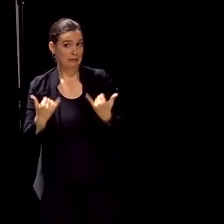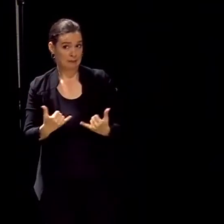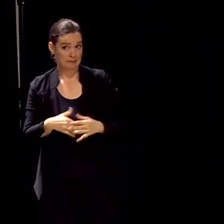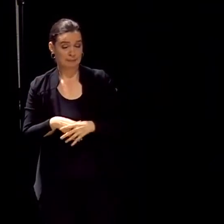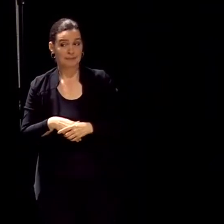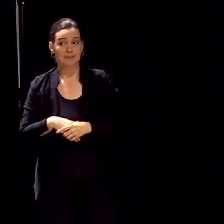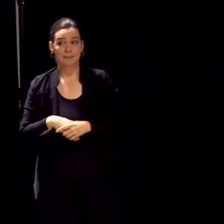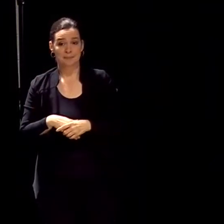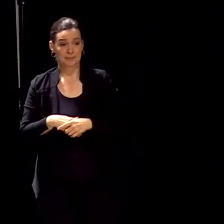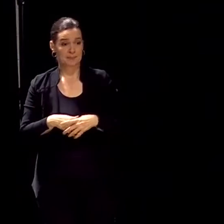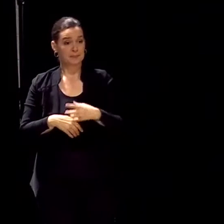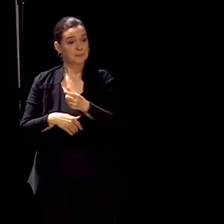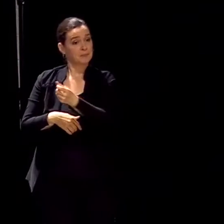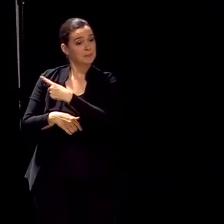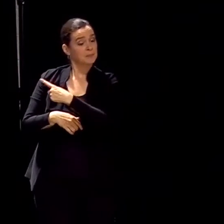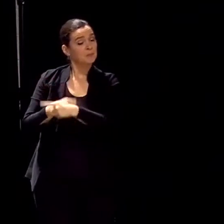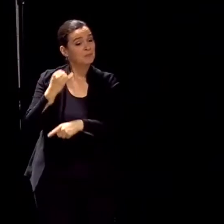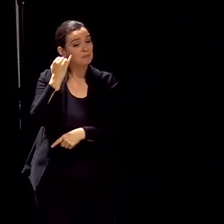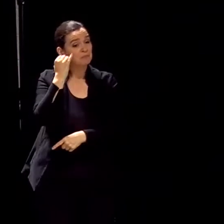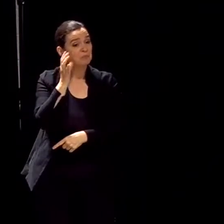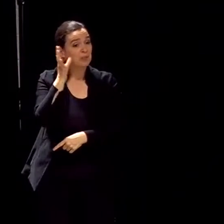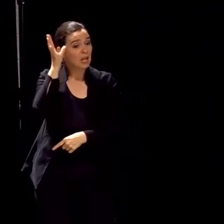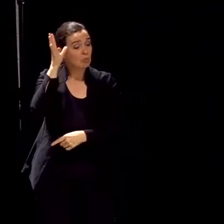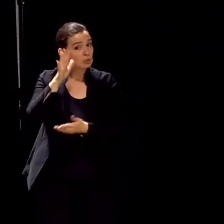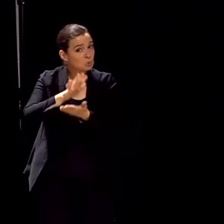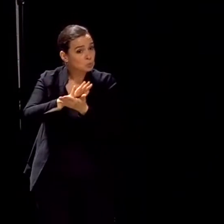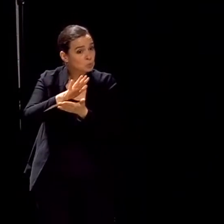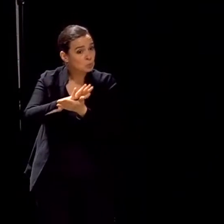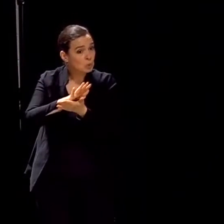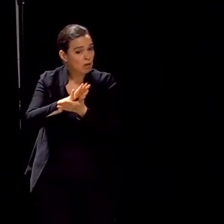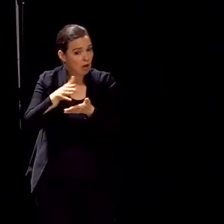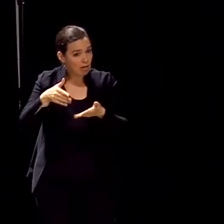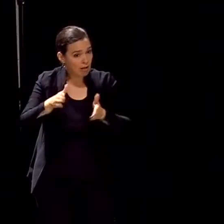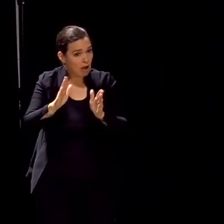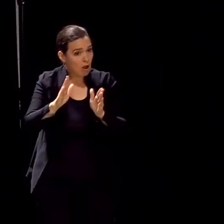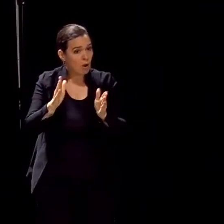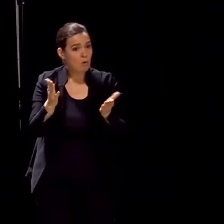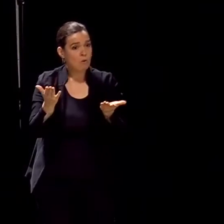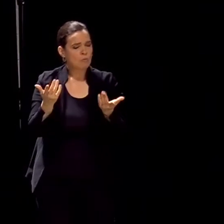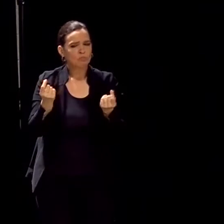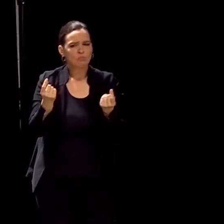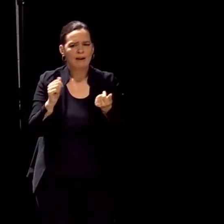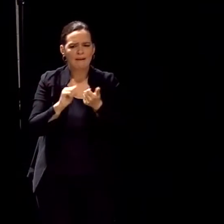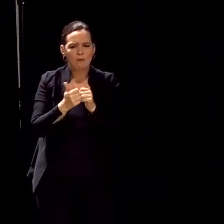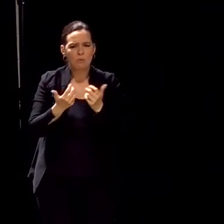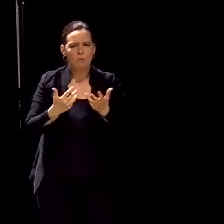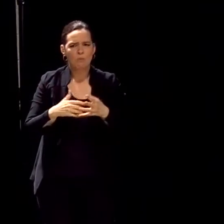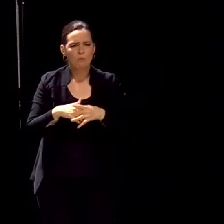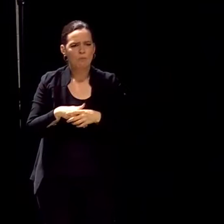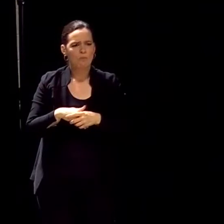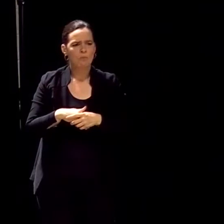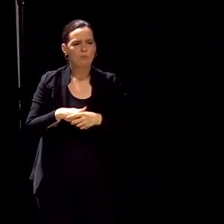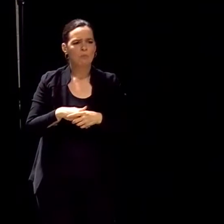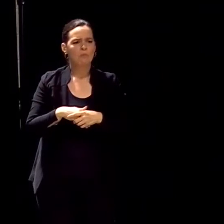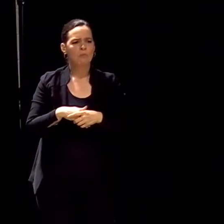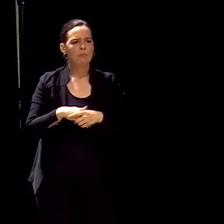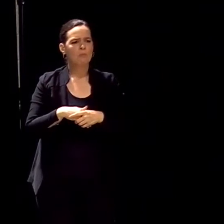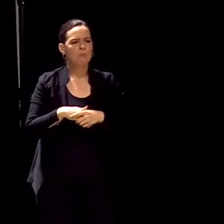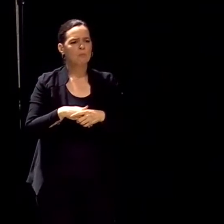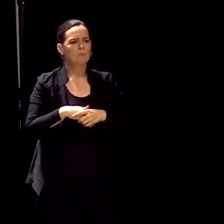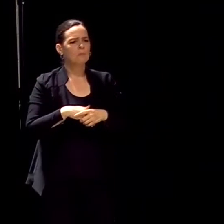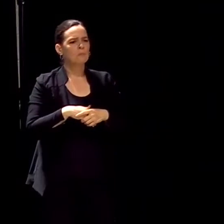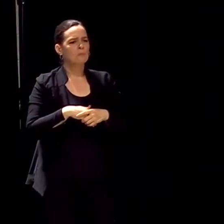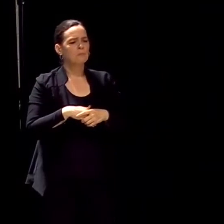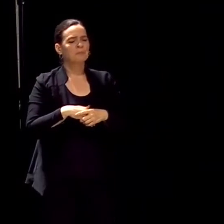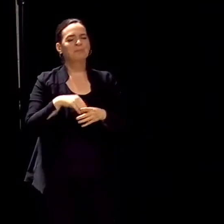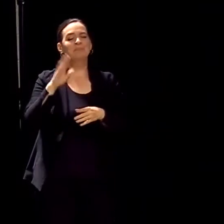what should they be preparing for tonight? Yeah, I think so. It's not like tomorrow it's going to go remote, right? I think throughout